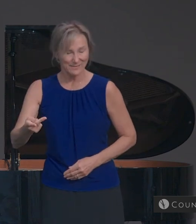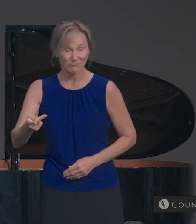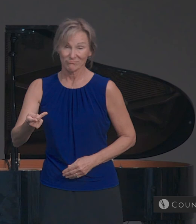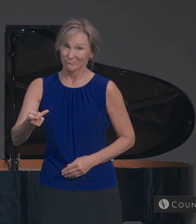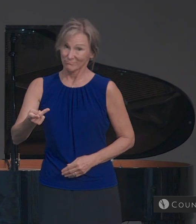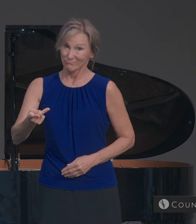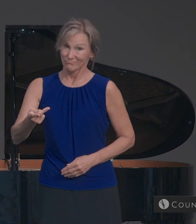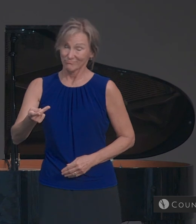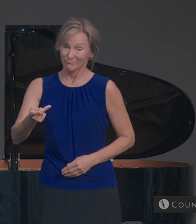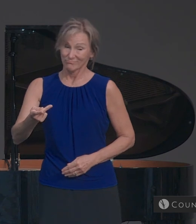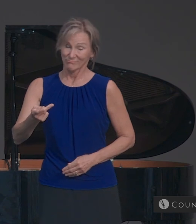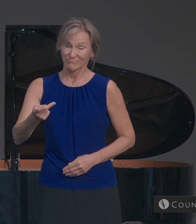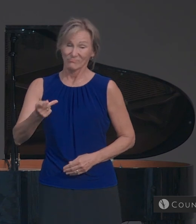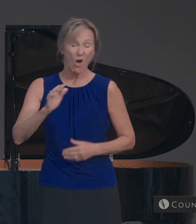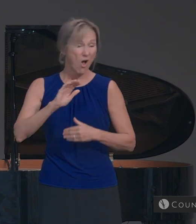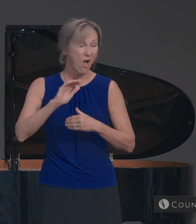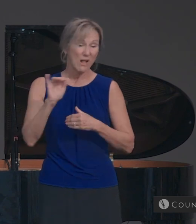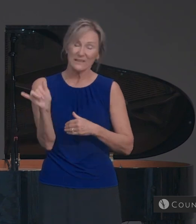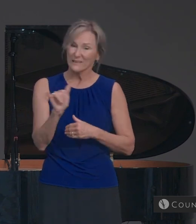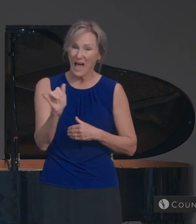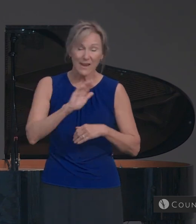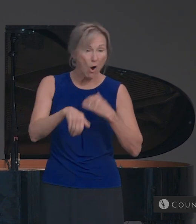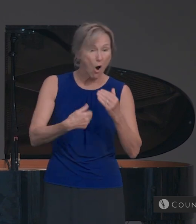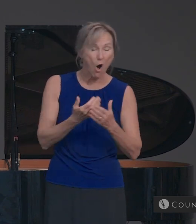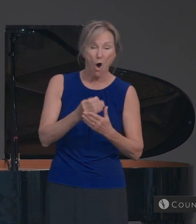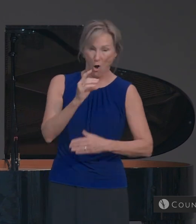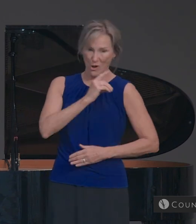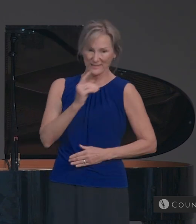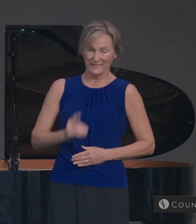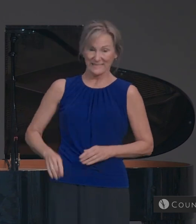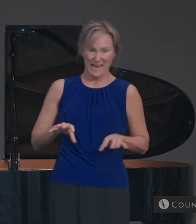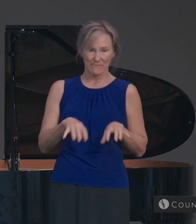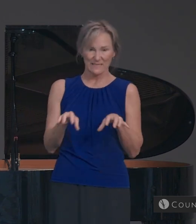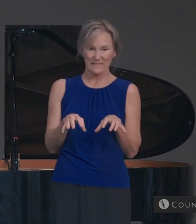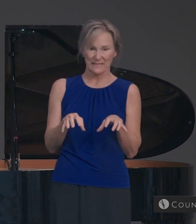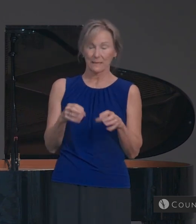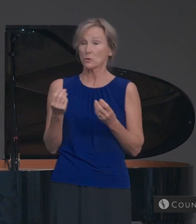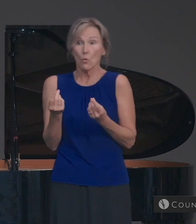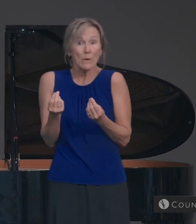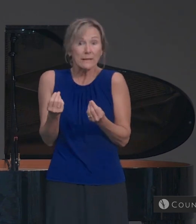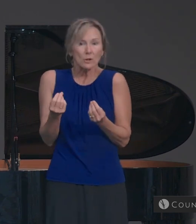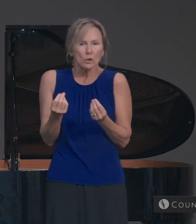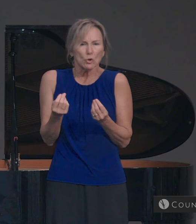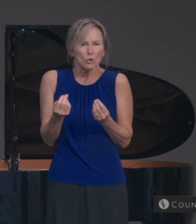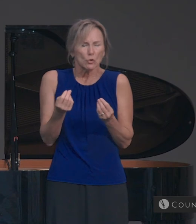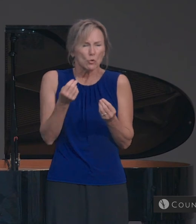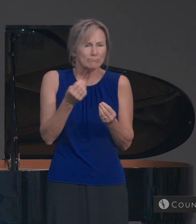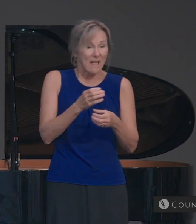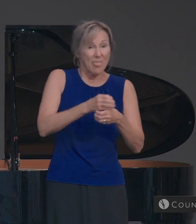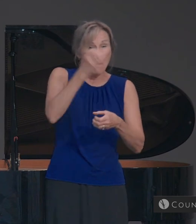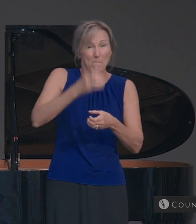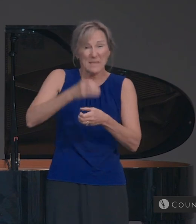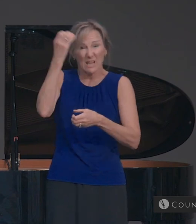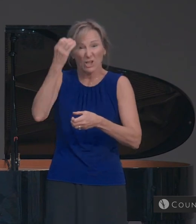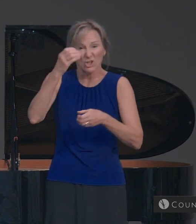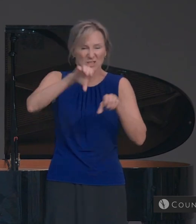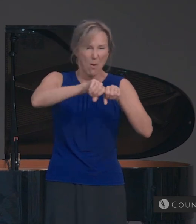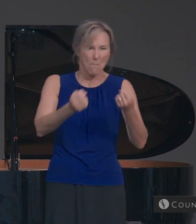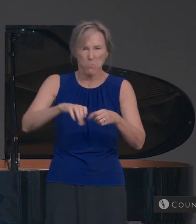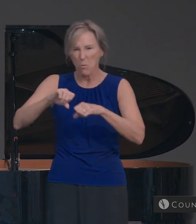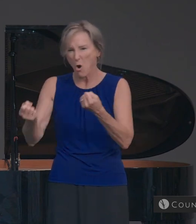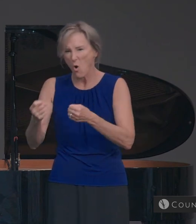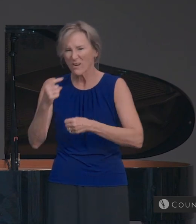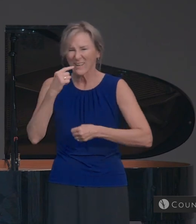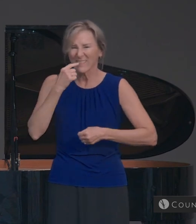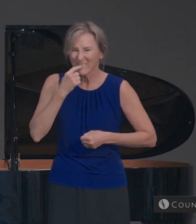According to all that David his father had done, he tore down the high places, broke the pillars, broke the bronze serpent that Moses had erected